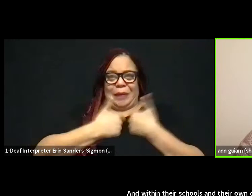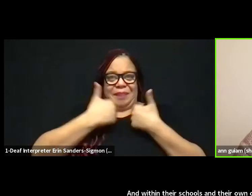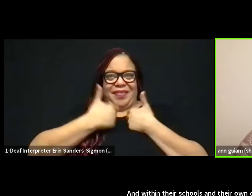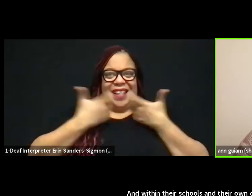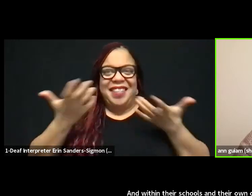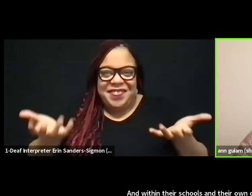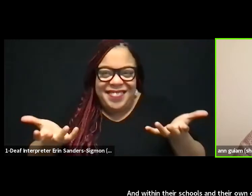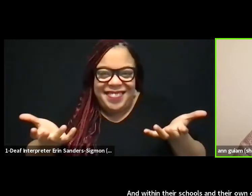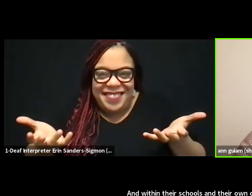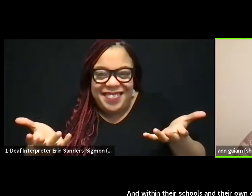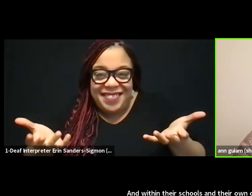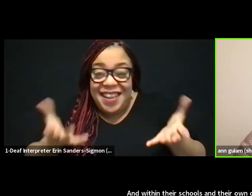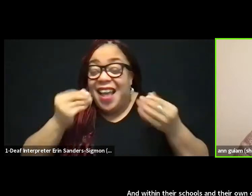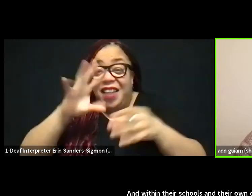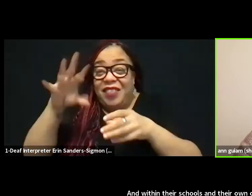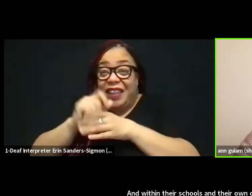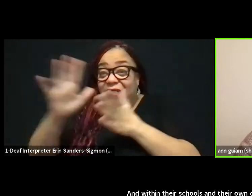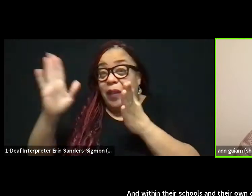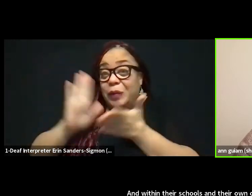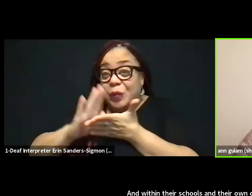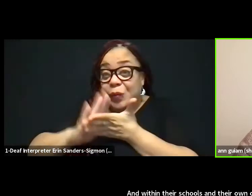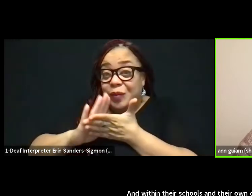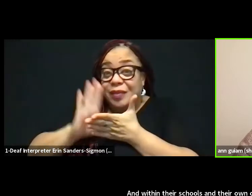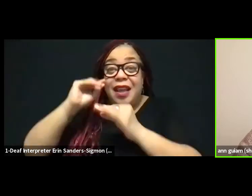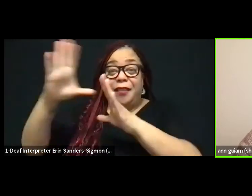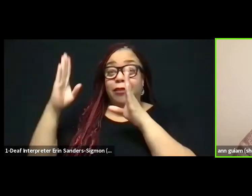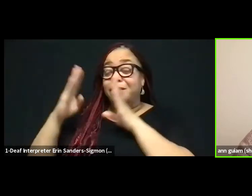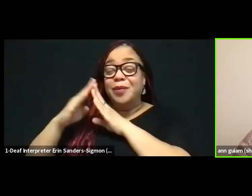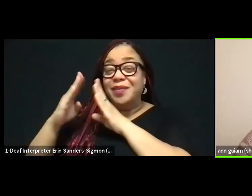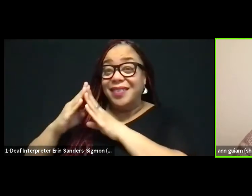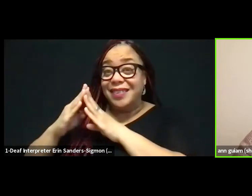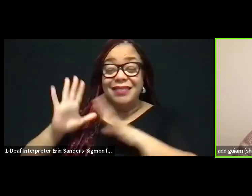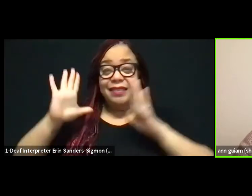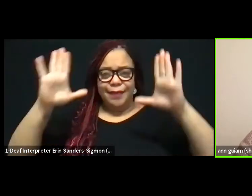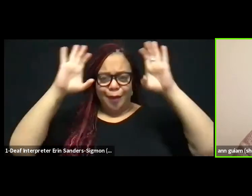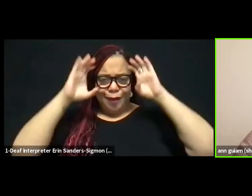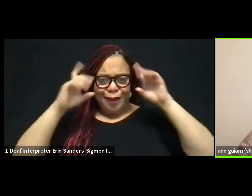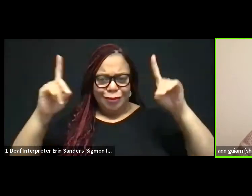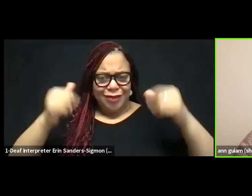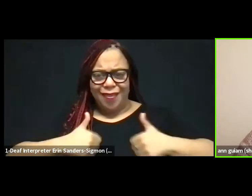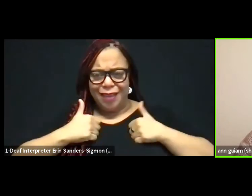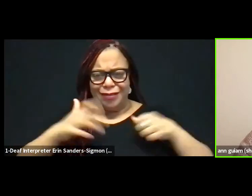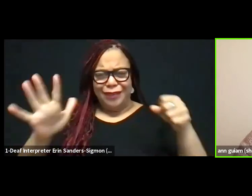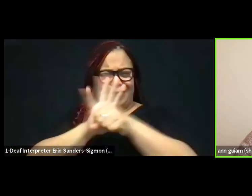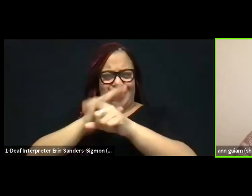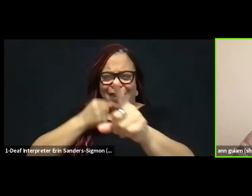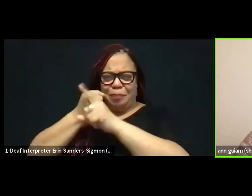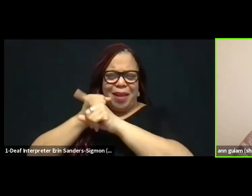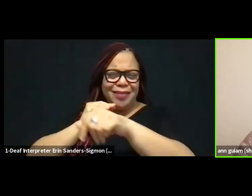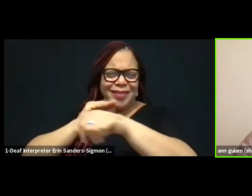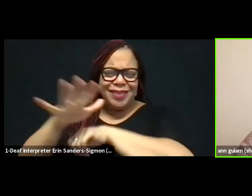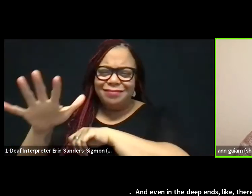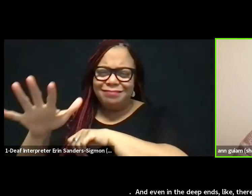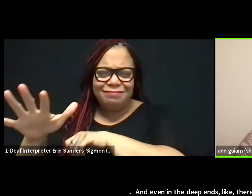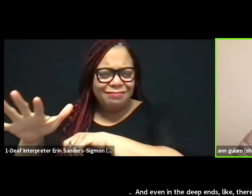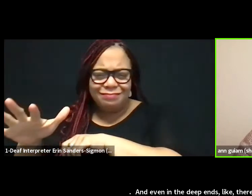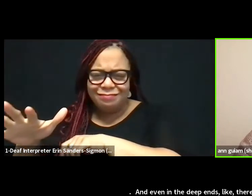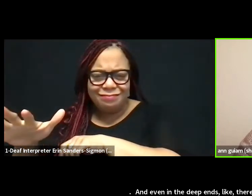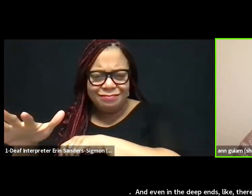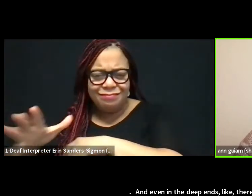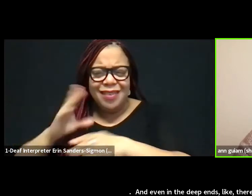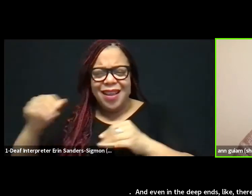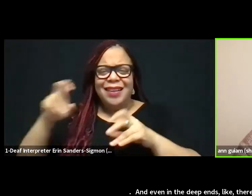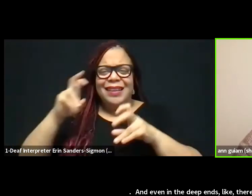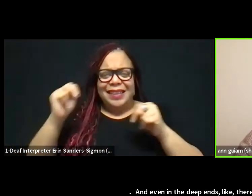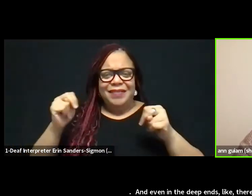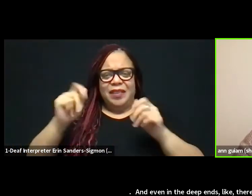impacted. And even in the deep ends, like, there are things that come with it that not everybody sees. And young people